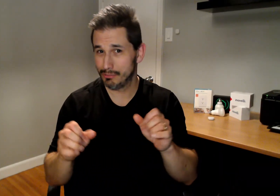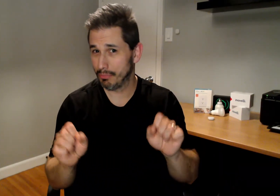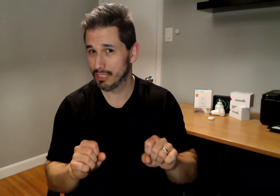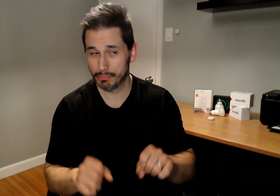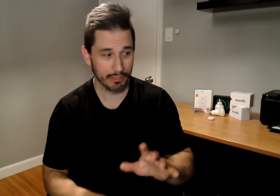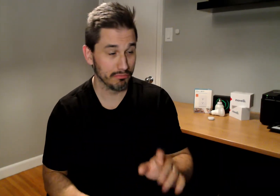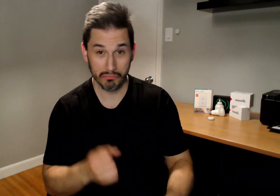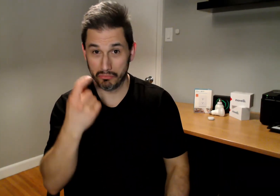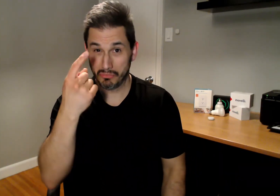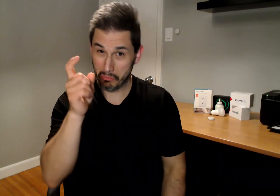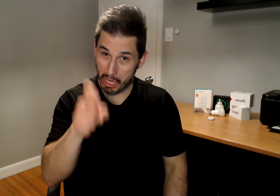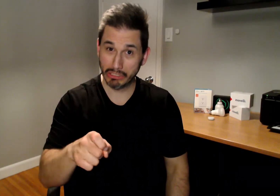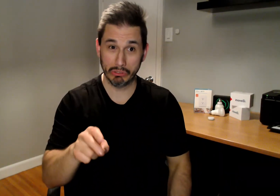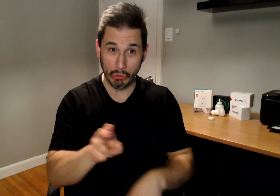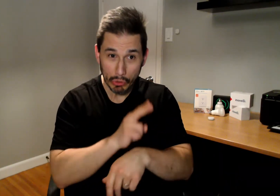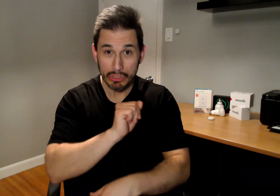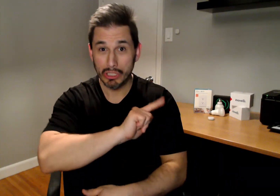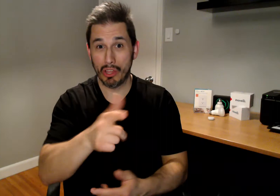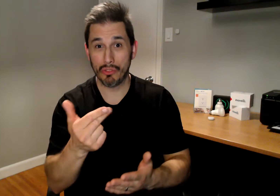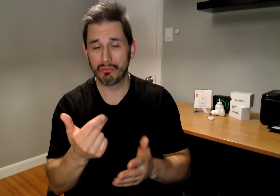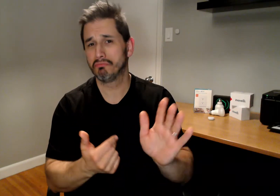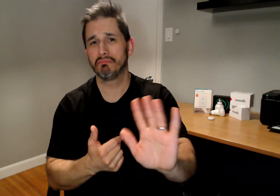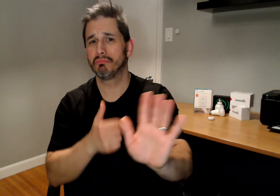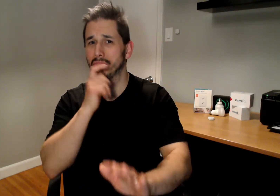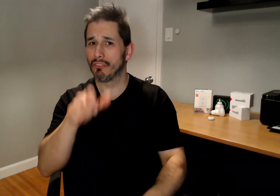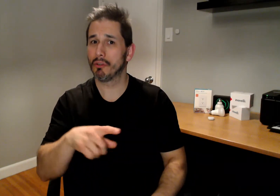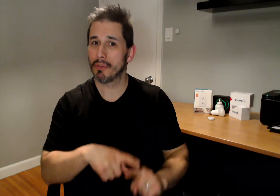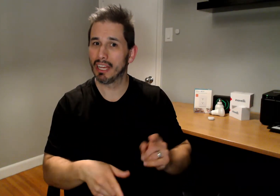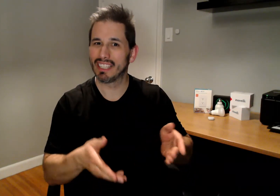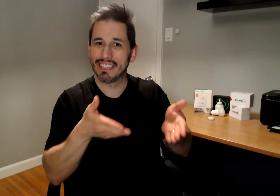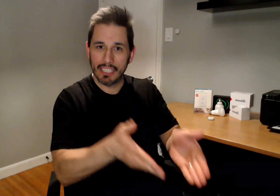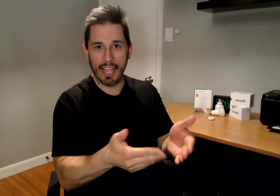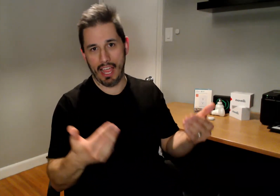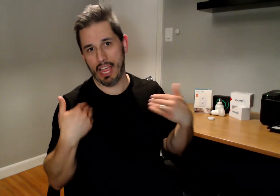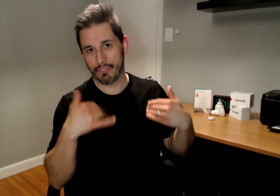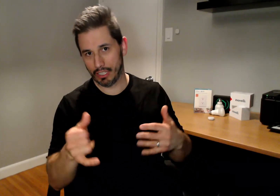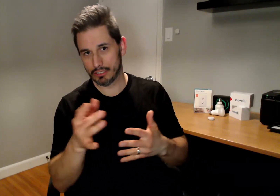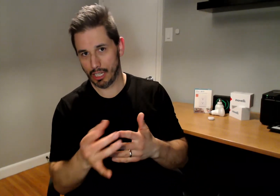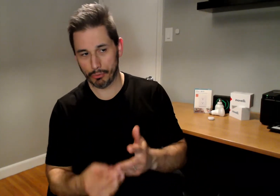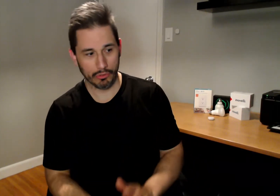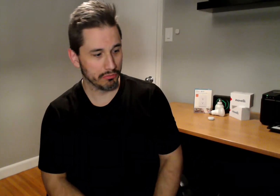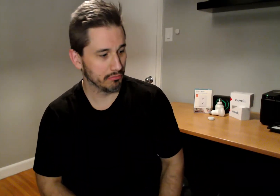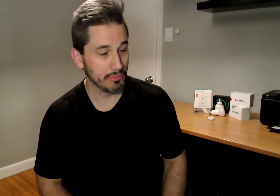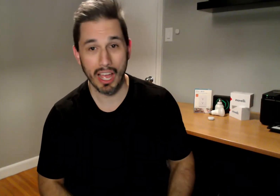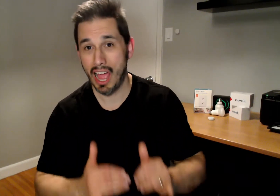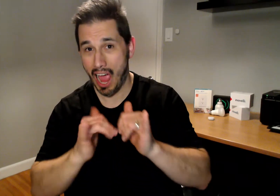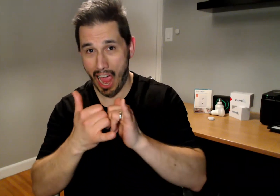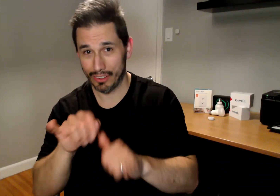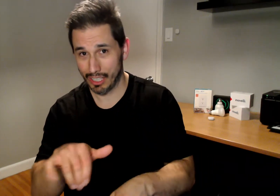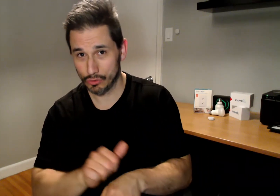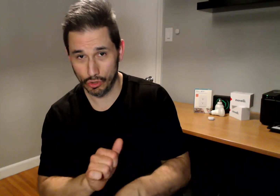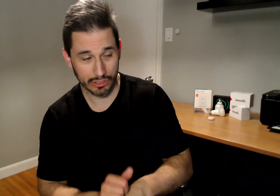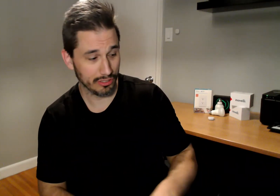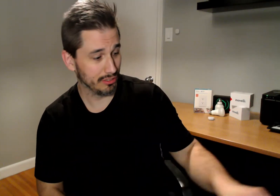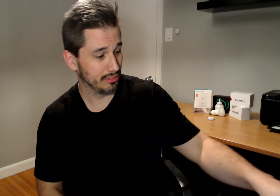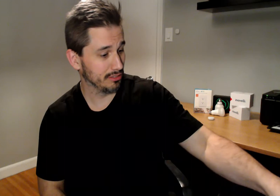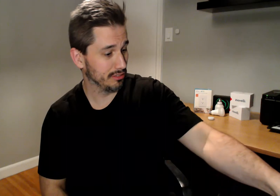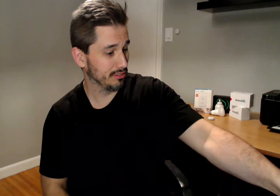And doesn't necessarily mean you have to use every single one of those 13 options, but they're there at the ready if you choose to do so.